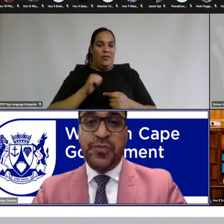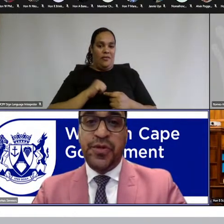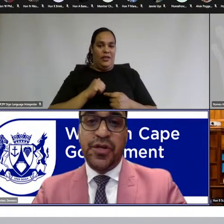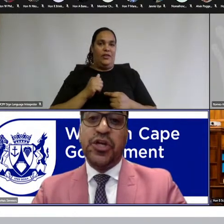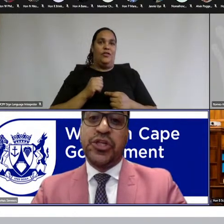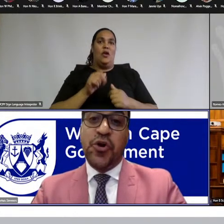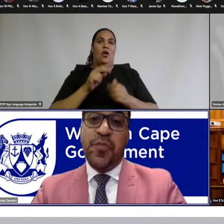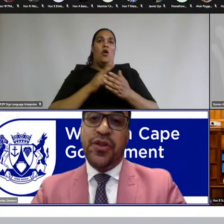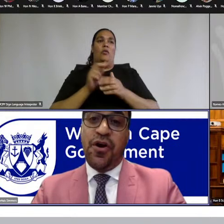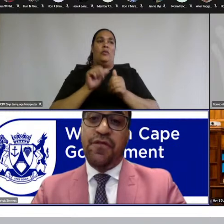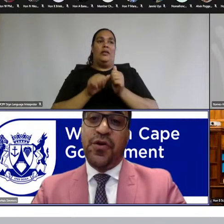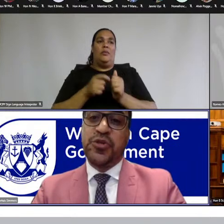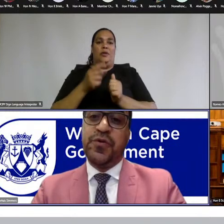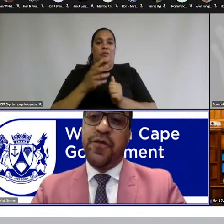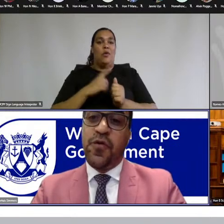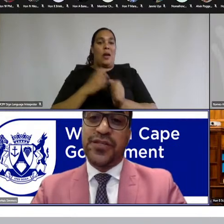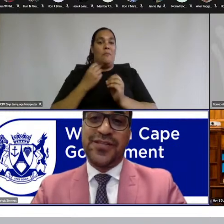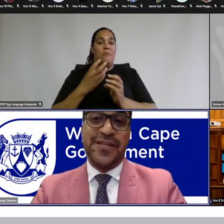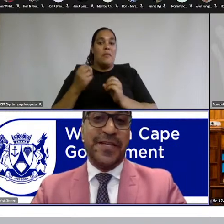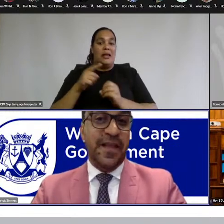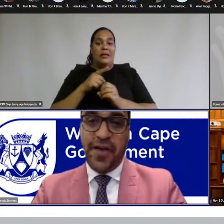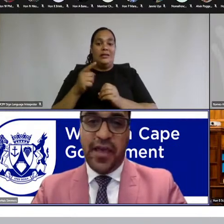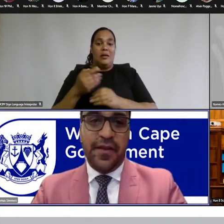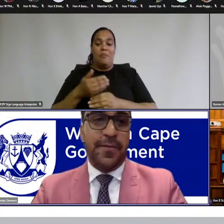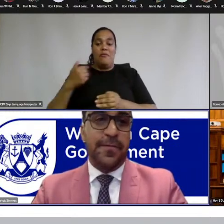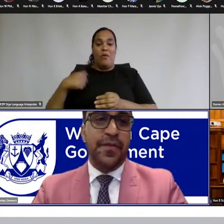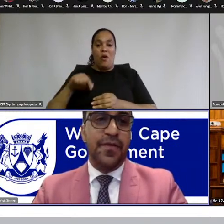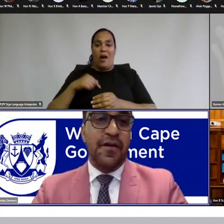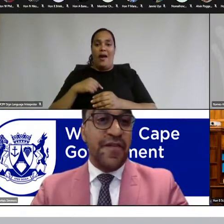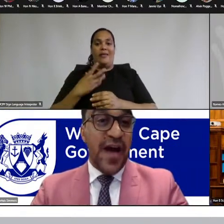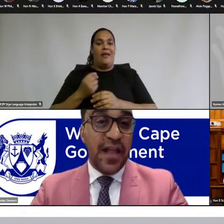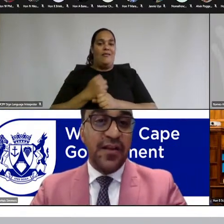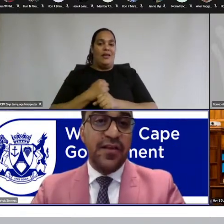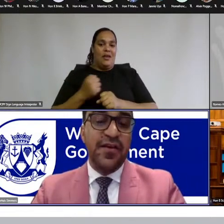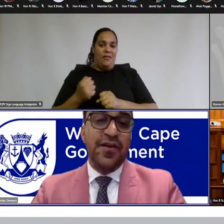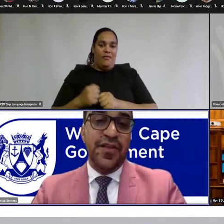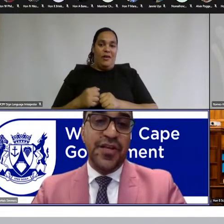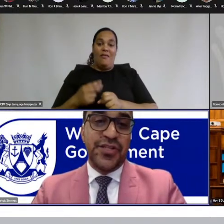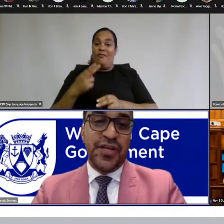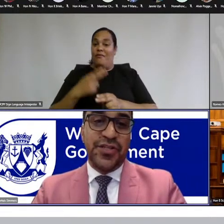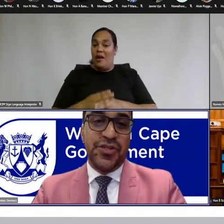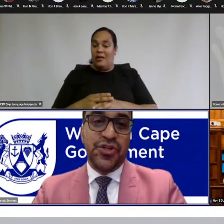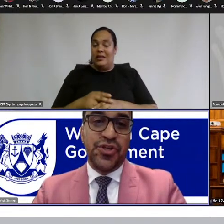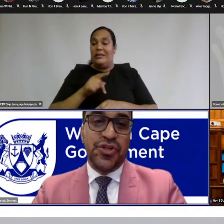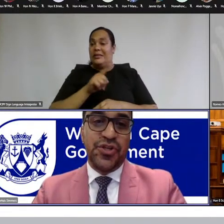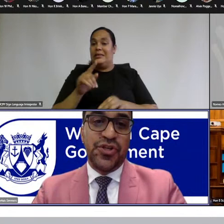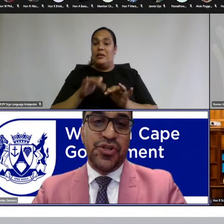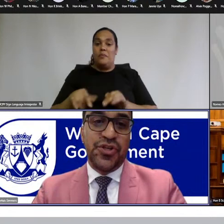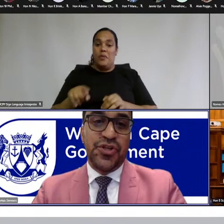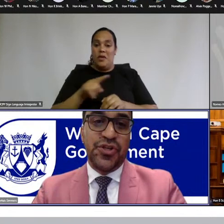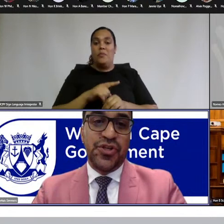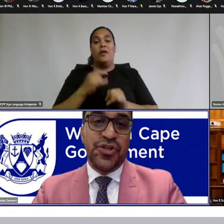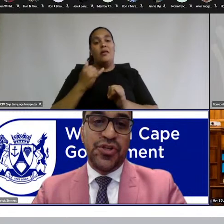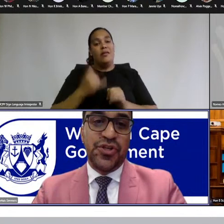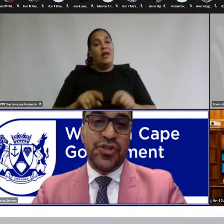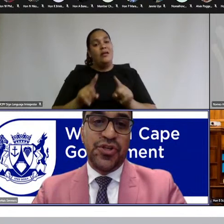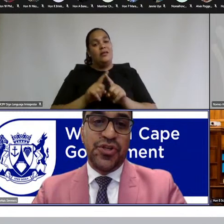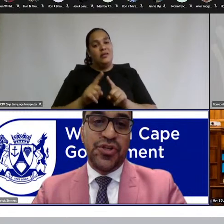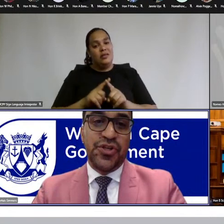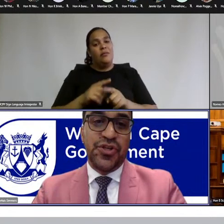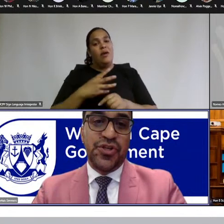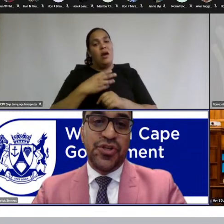Deputy Speaker, so many of those before us never had. Finally, these residents are now also